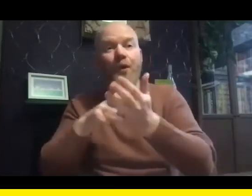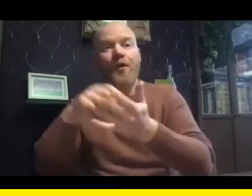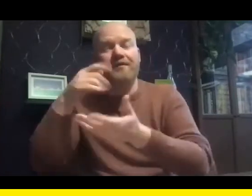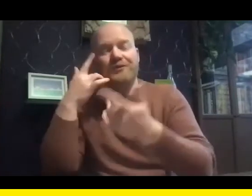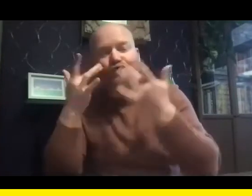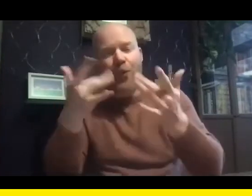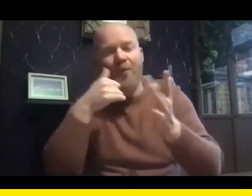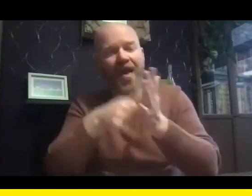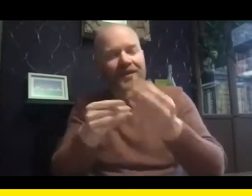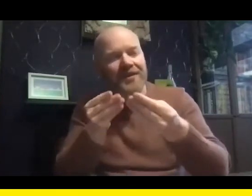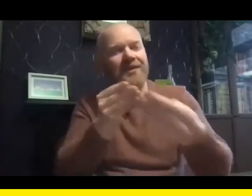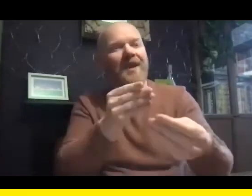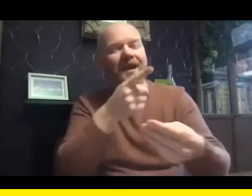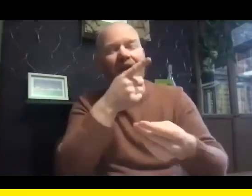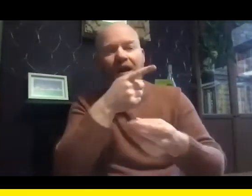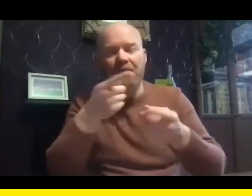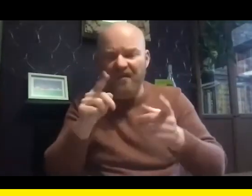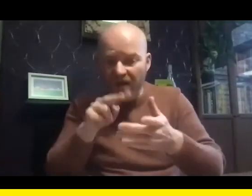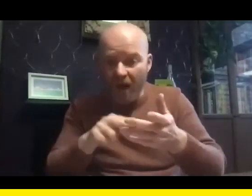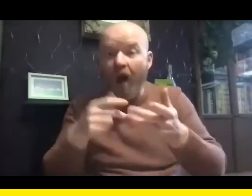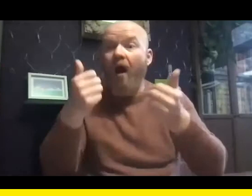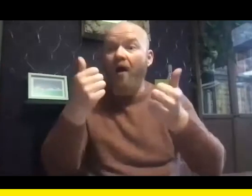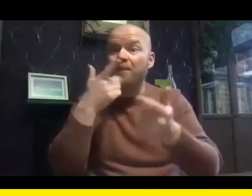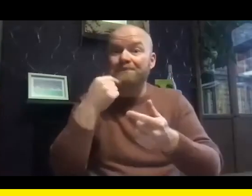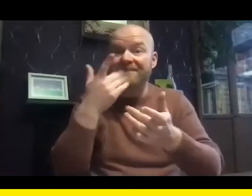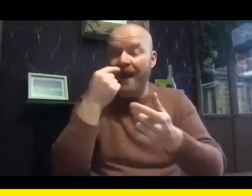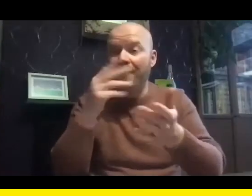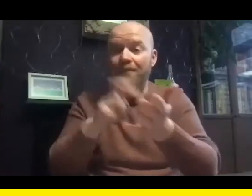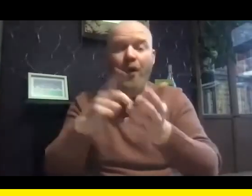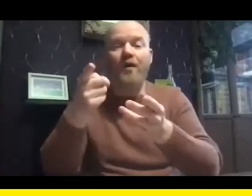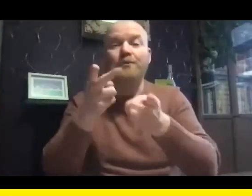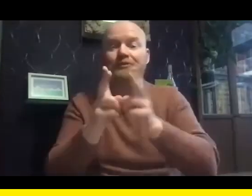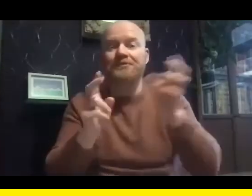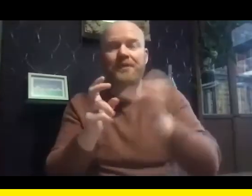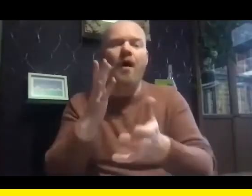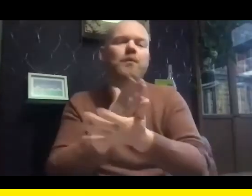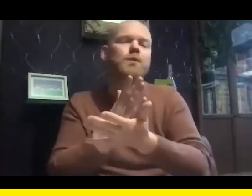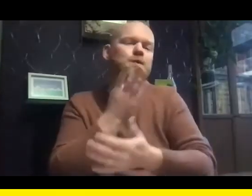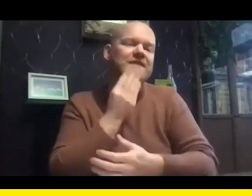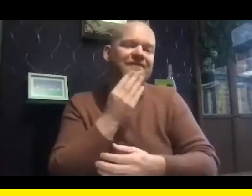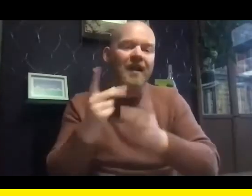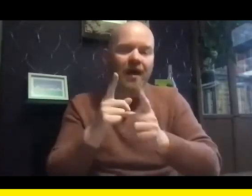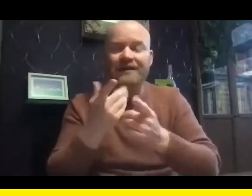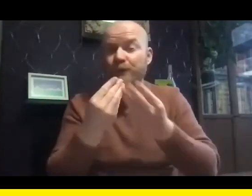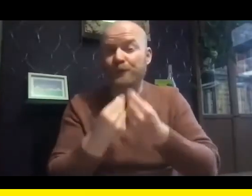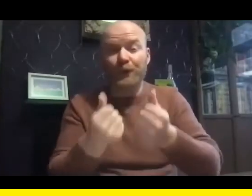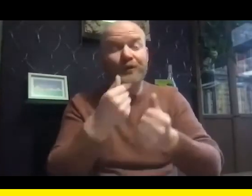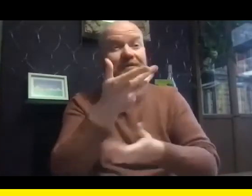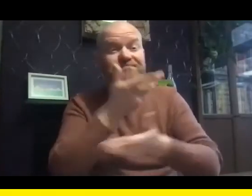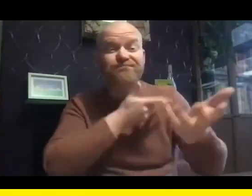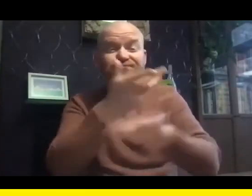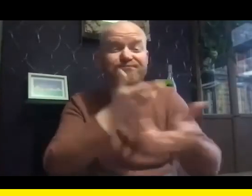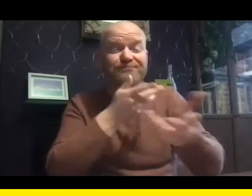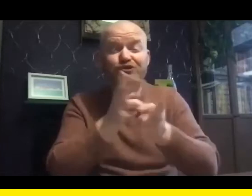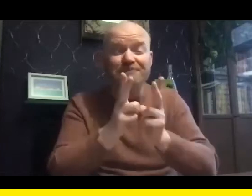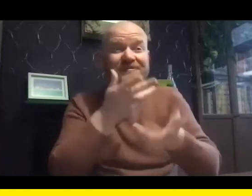remember is Marks and Spencer's don't really know about access to work, so it was down to me to provide that information to them. And it was